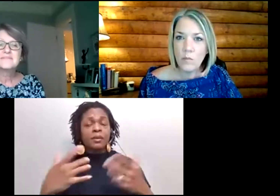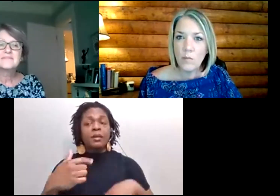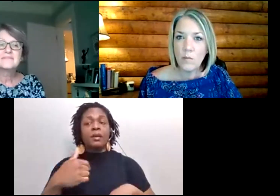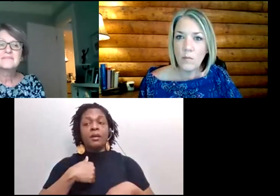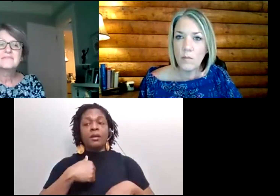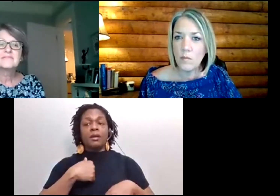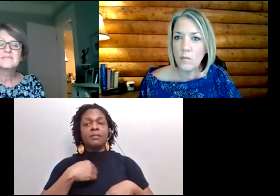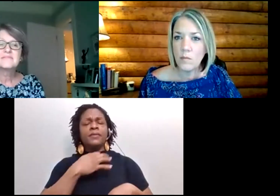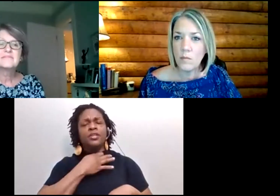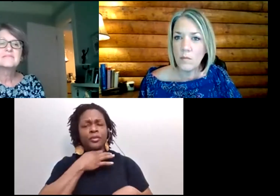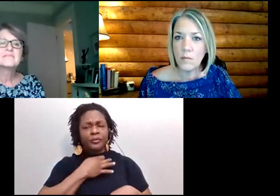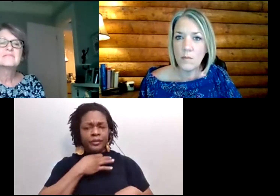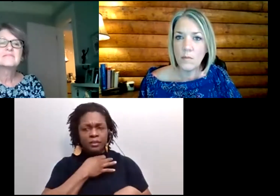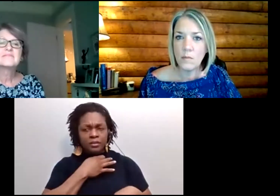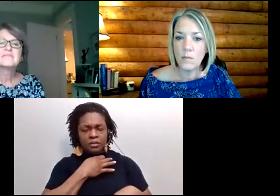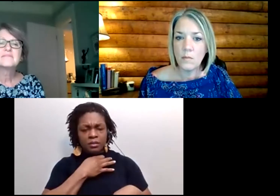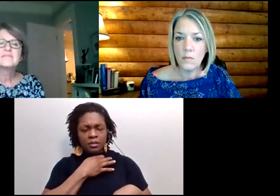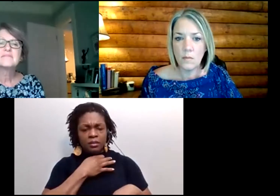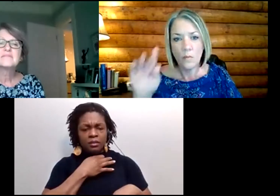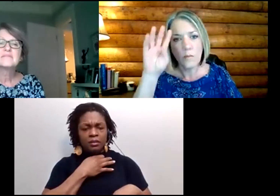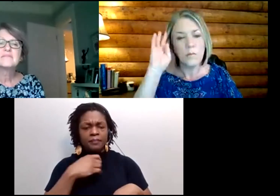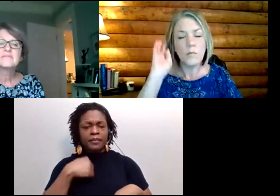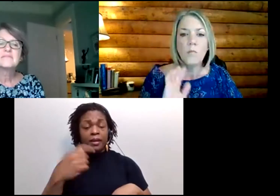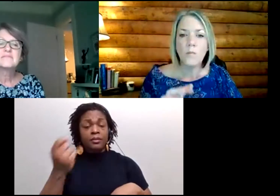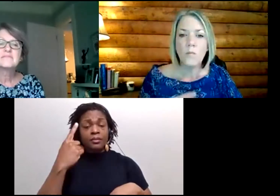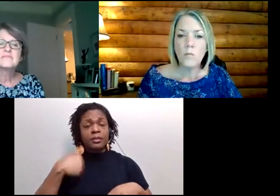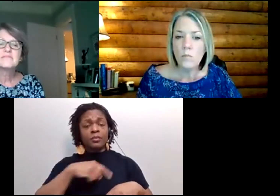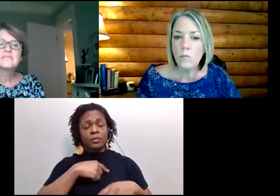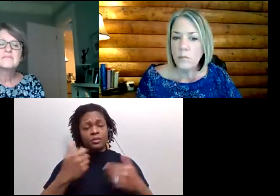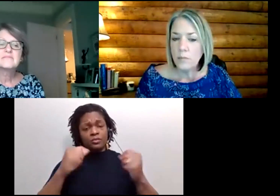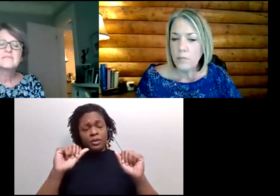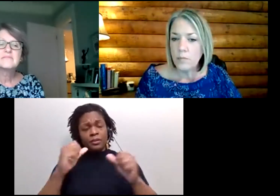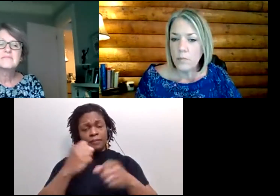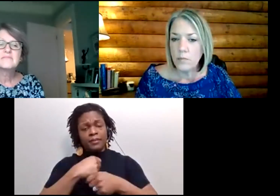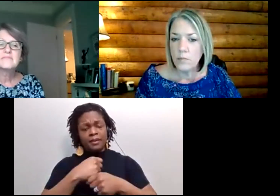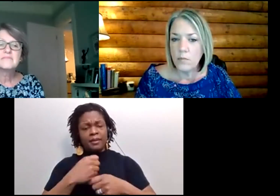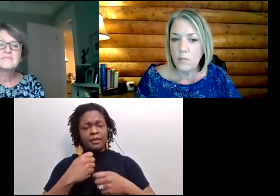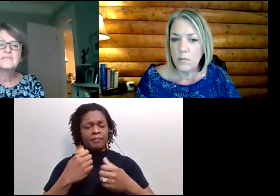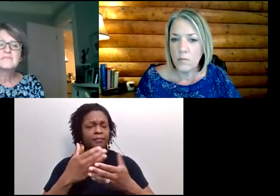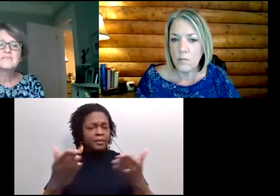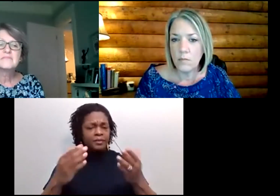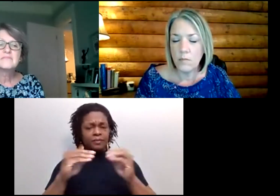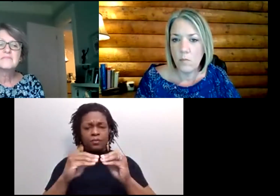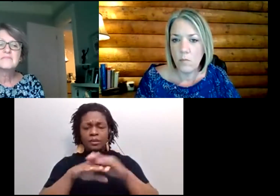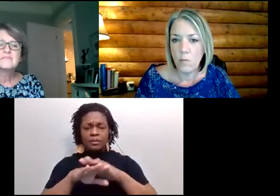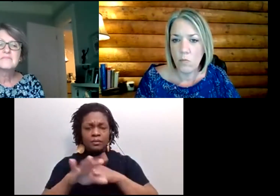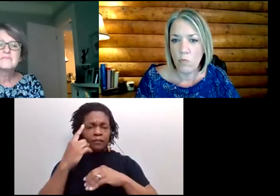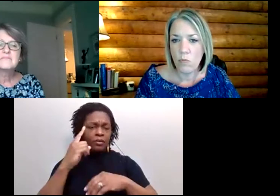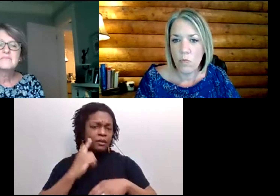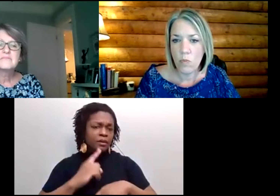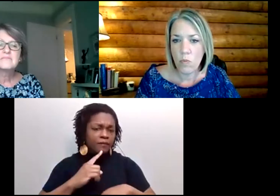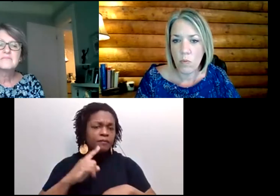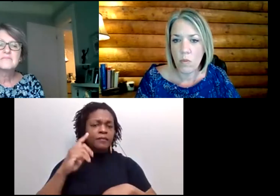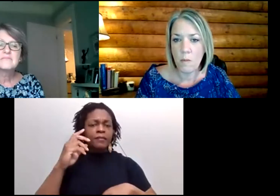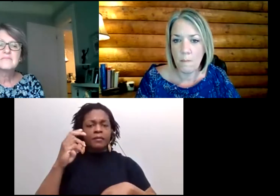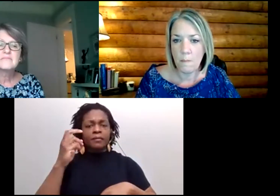I'm curious as to, I understand that we're trying to make things more accessible for the deaf, blind, and hard of